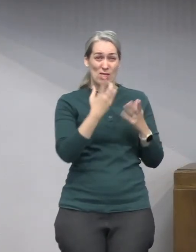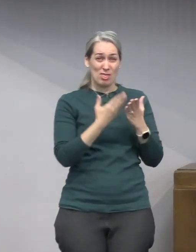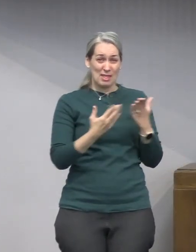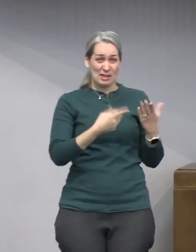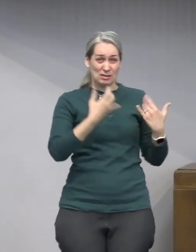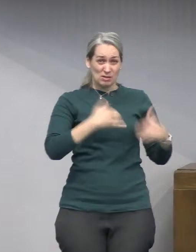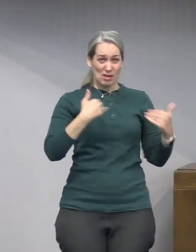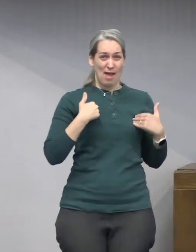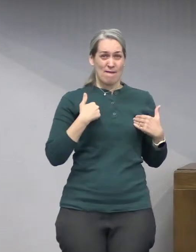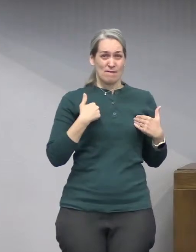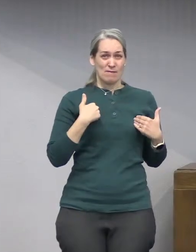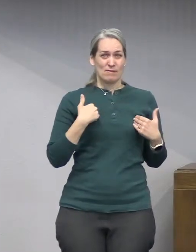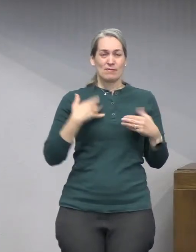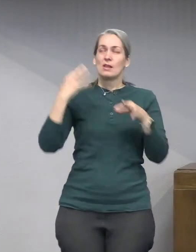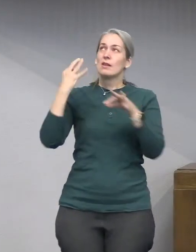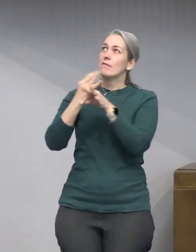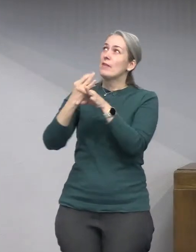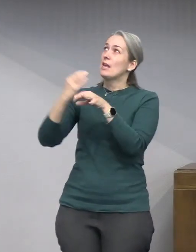God.